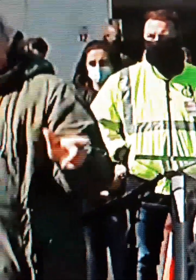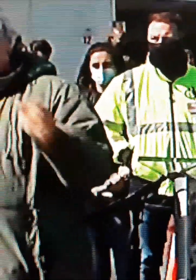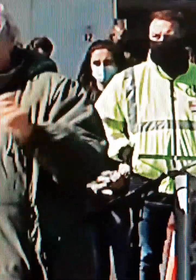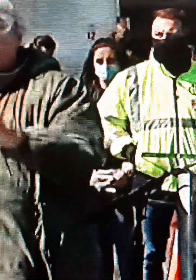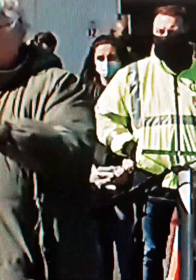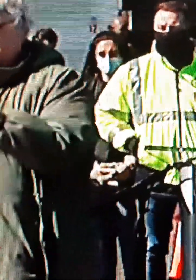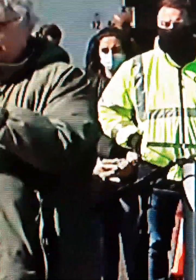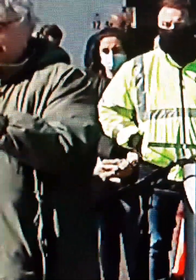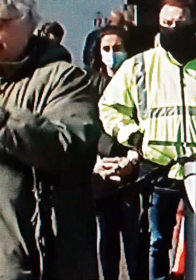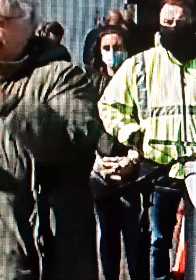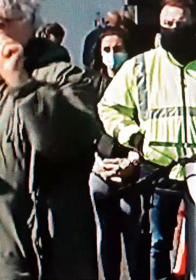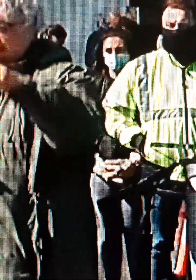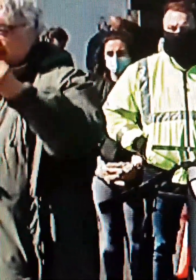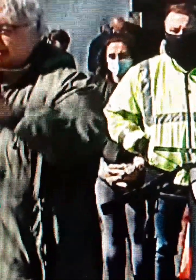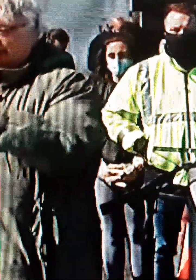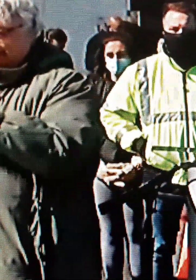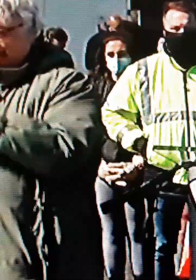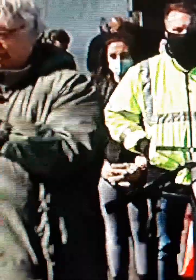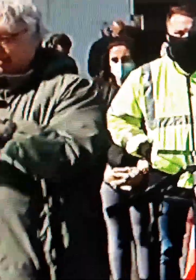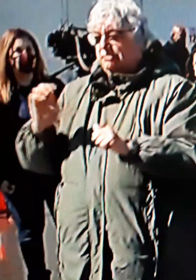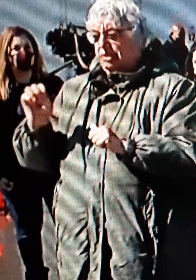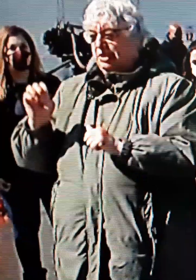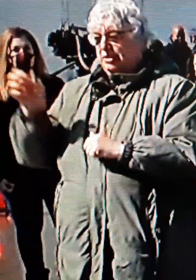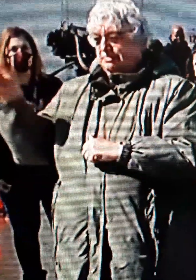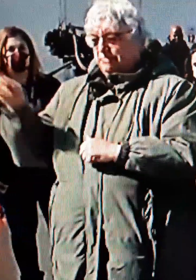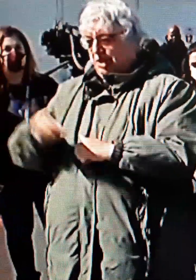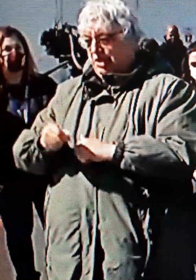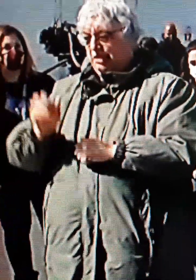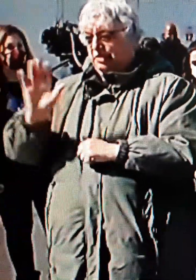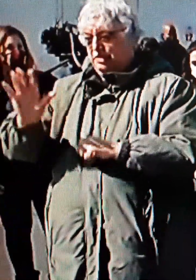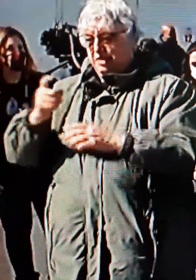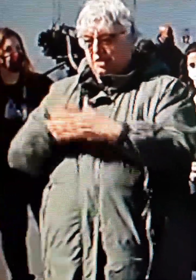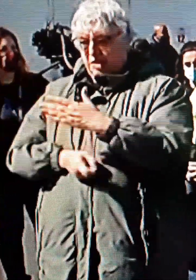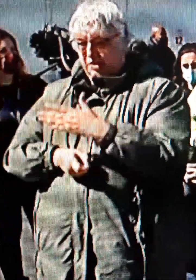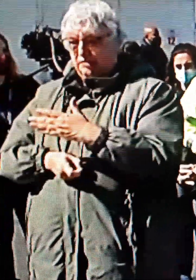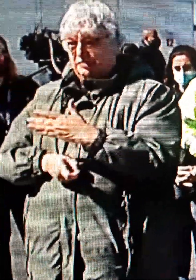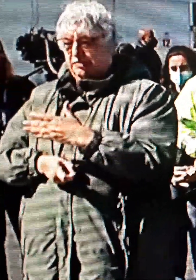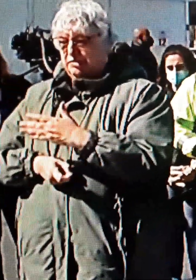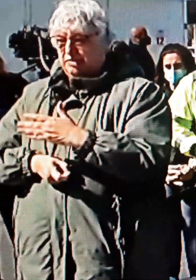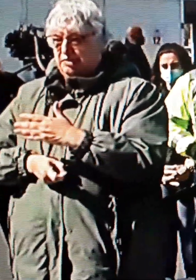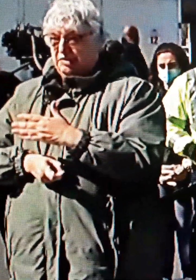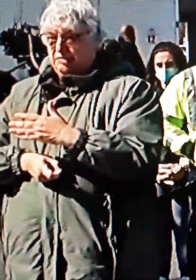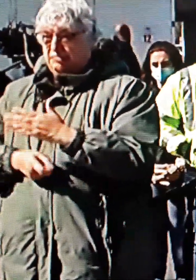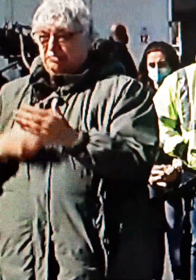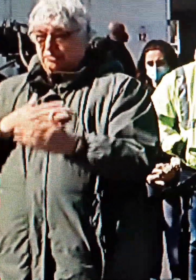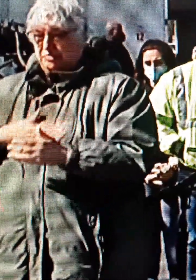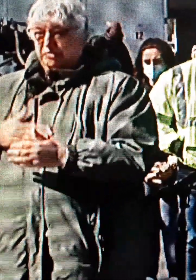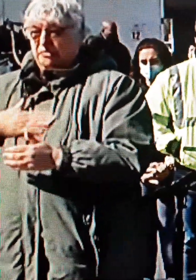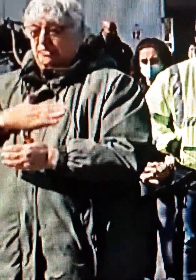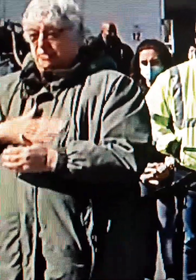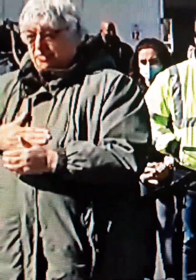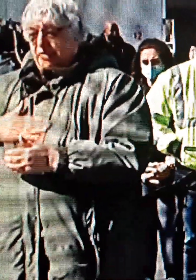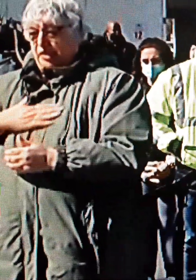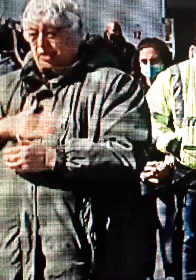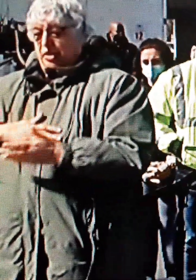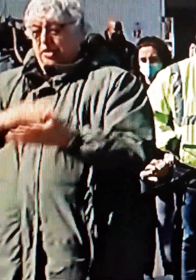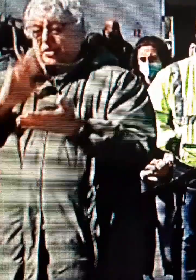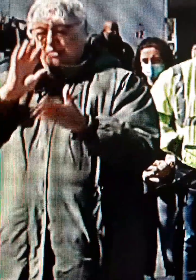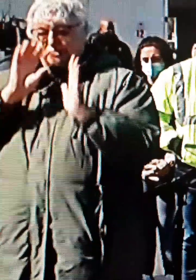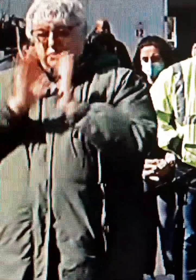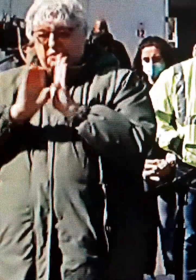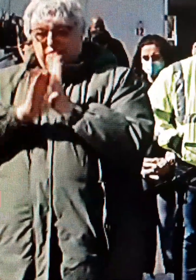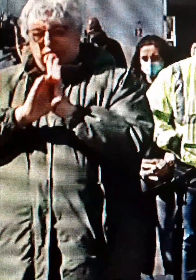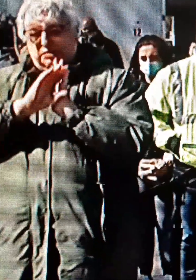repairs. I want you to make the repairs. Please, verse for your cause. Okay? Please. Document